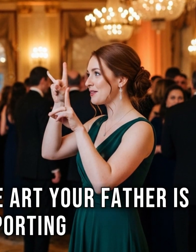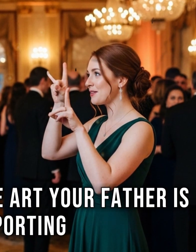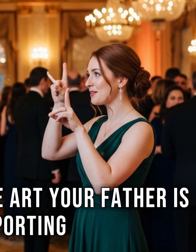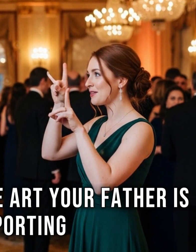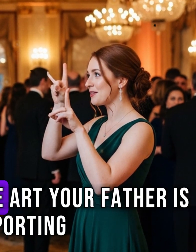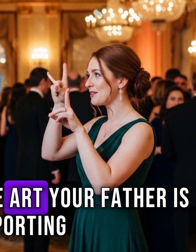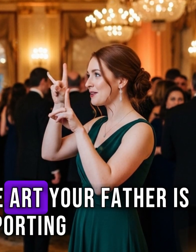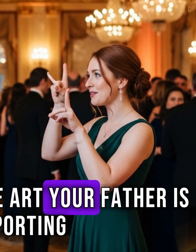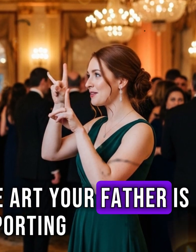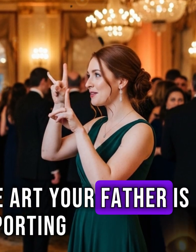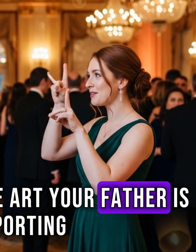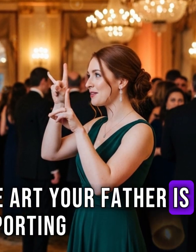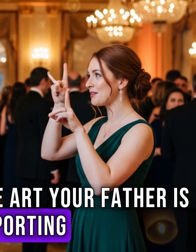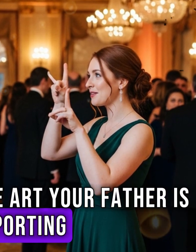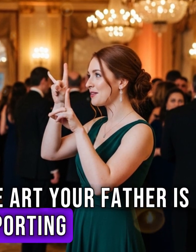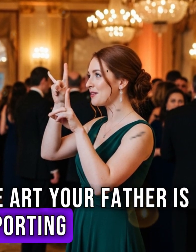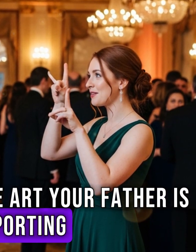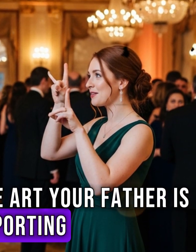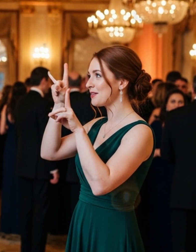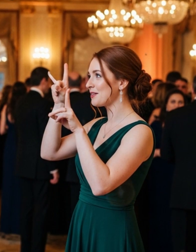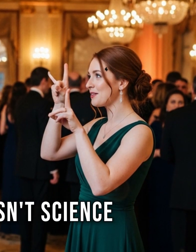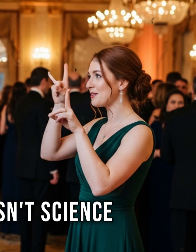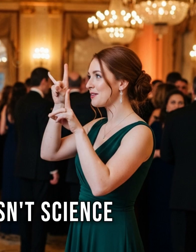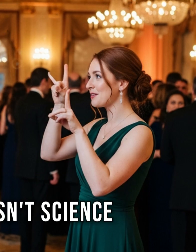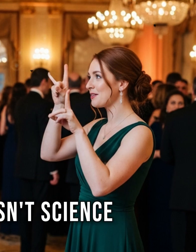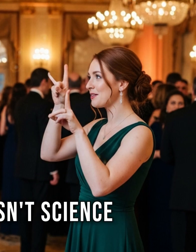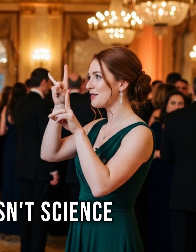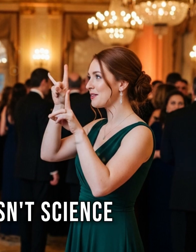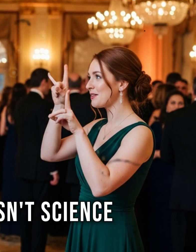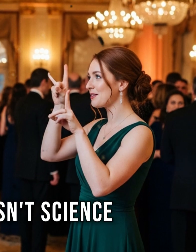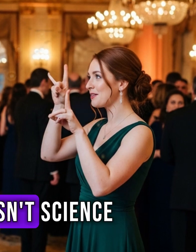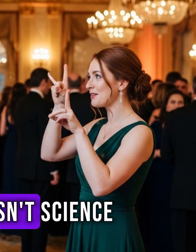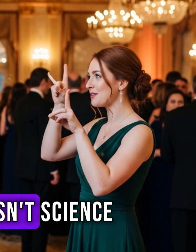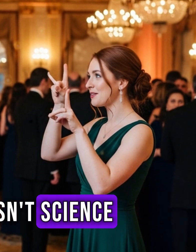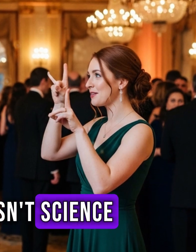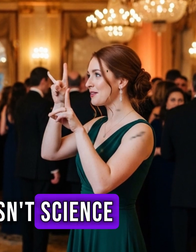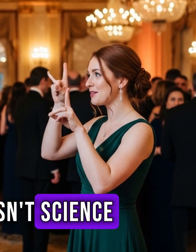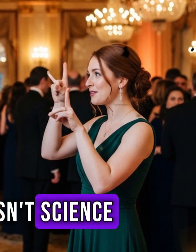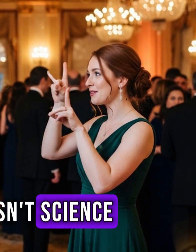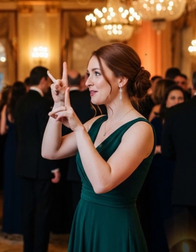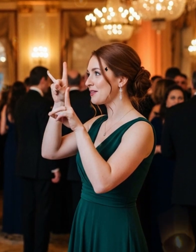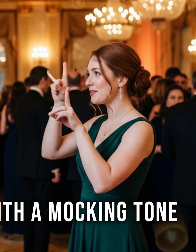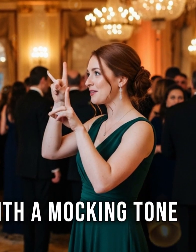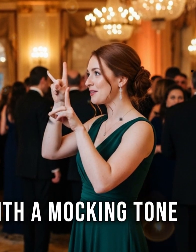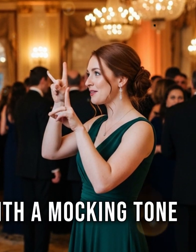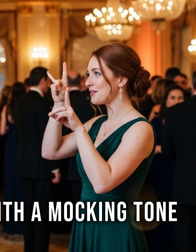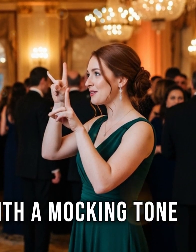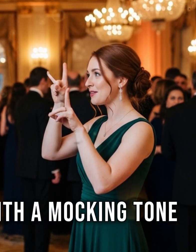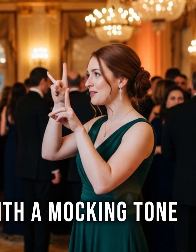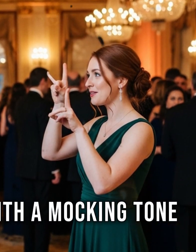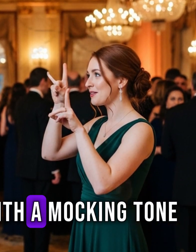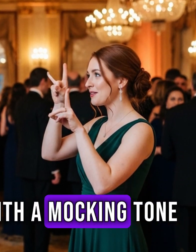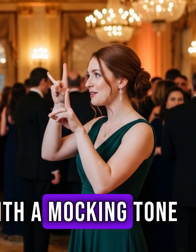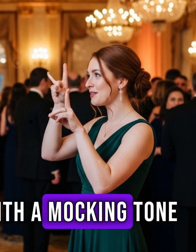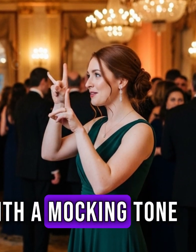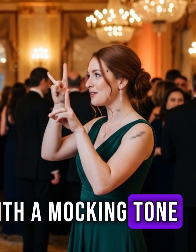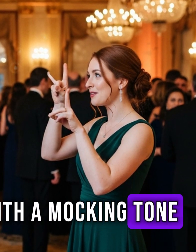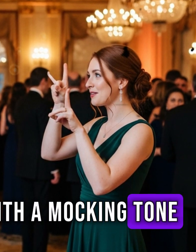contrast to the art your father is supporting." "Yes, art isn't science," Julian signed with a mocking tone,